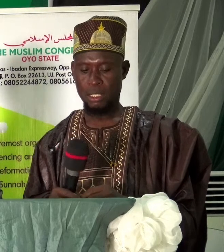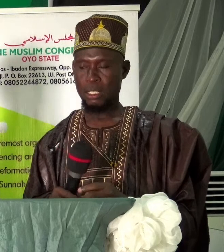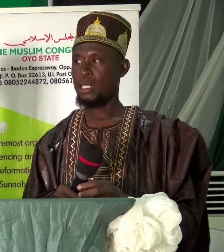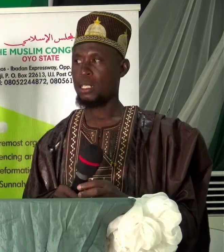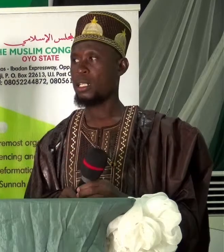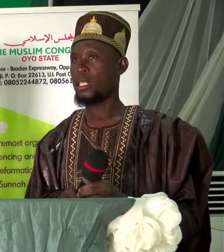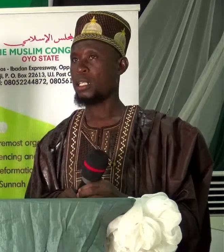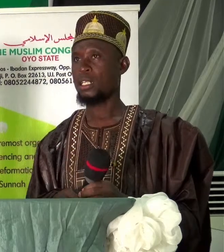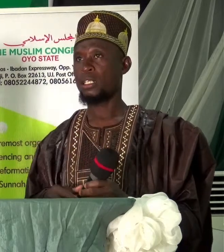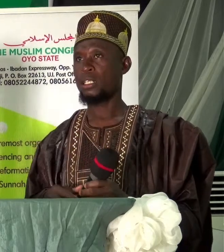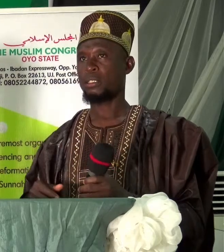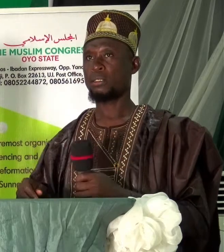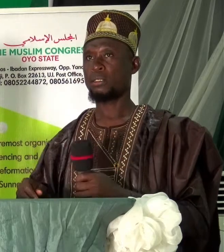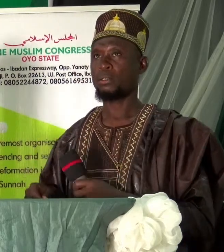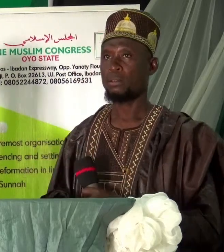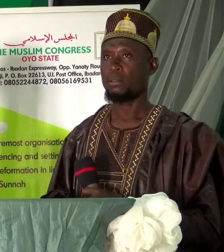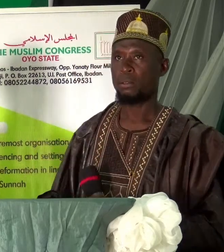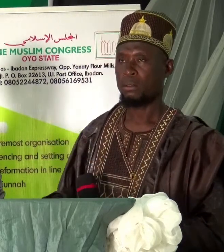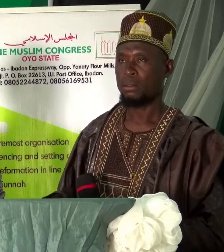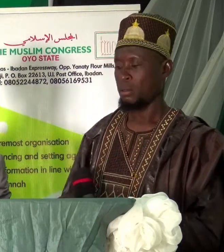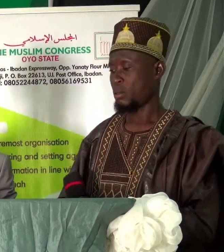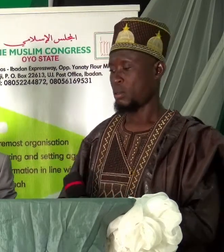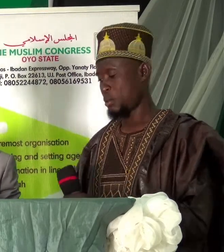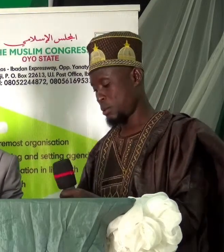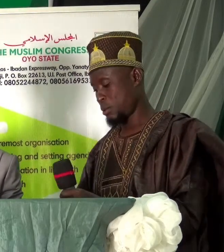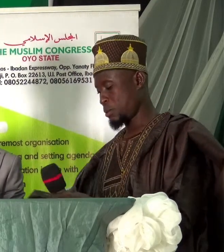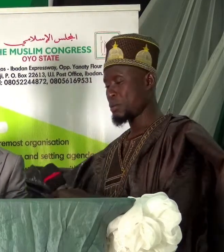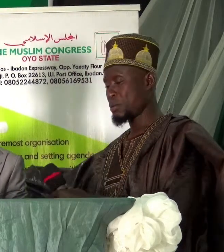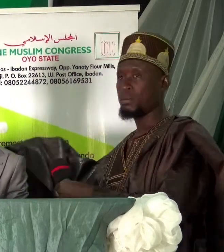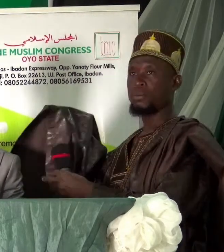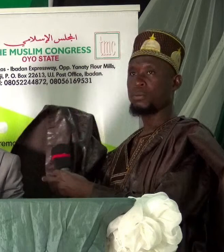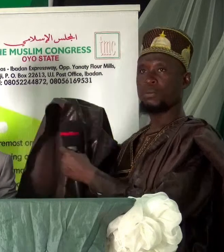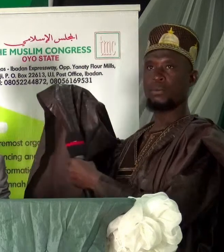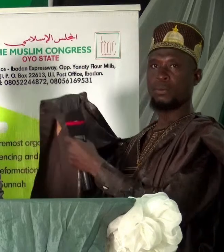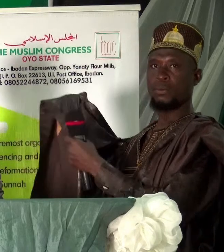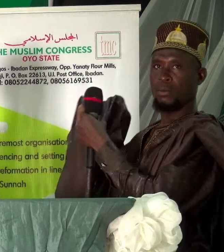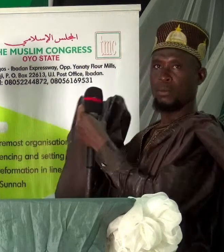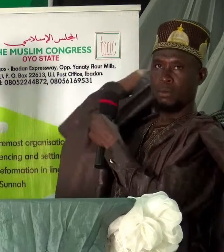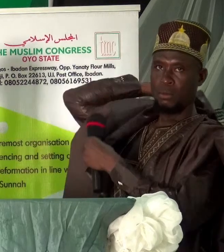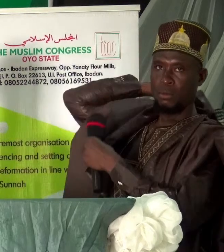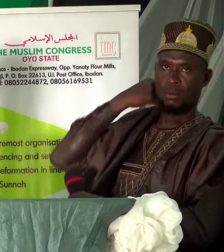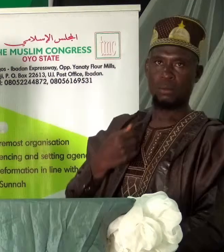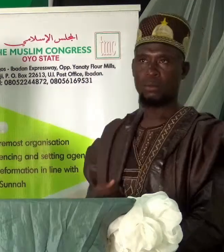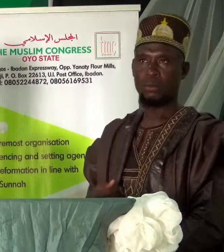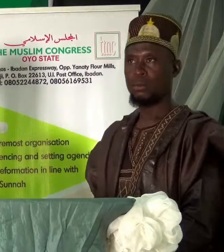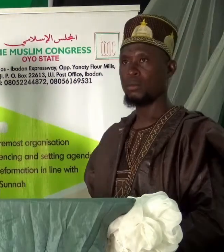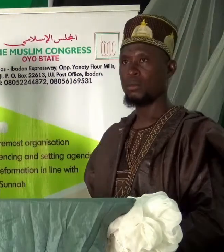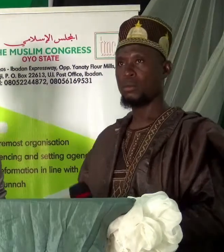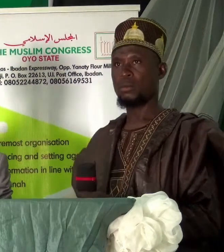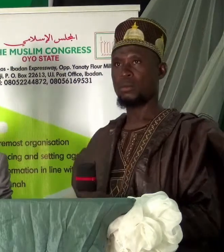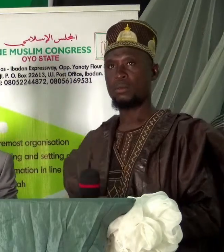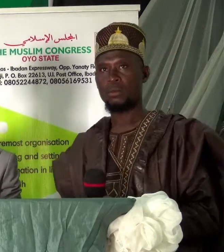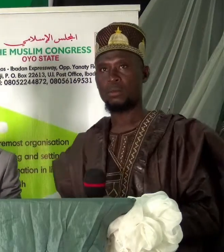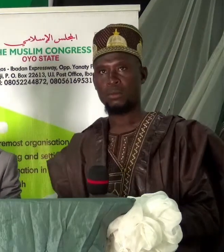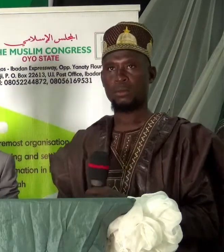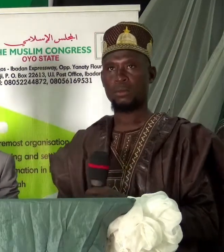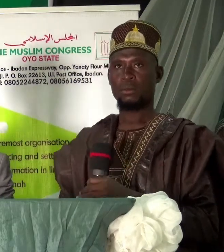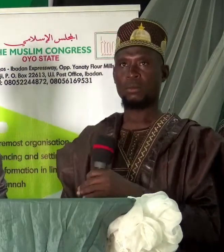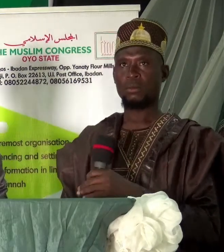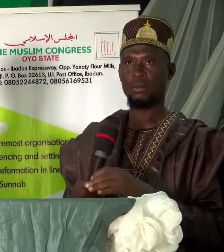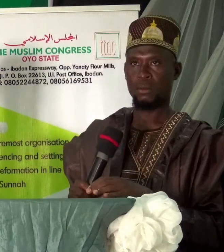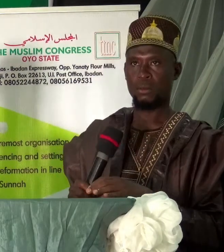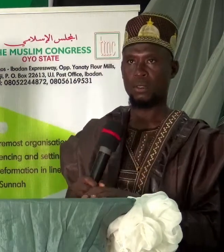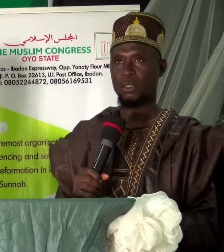Muslim Congress National and International Headquarters, Al-Hajj Abdulwasi